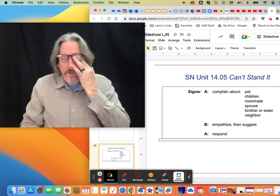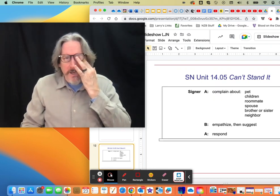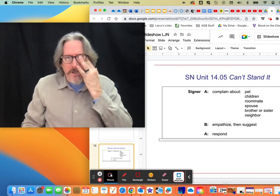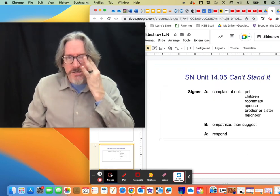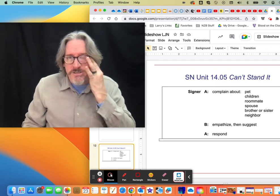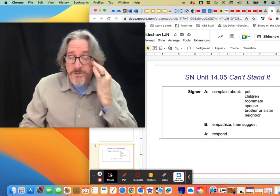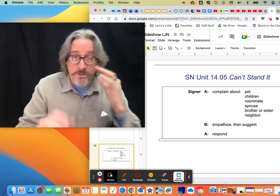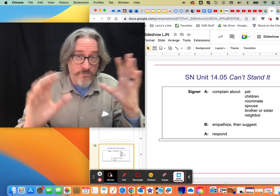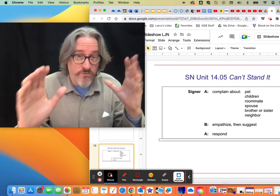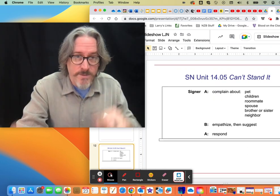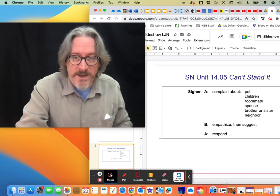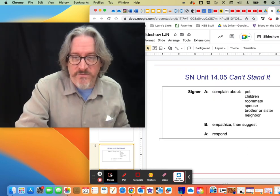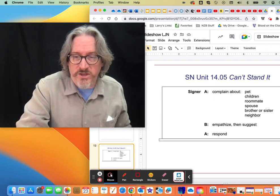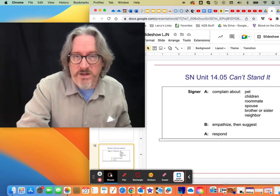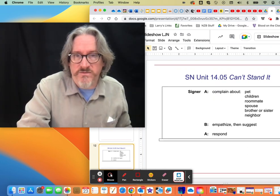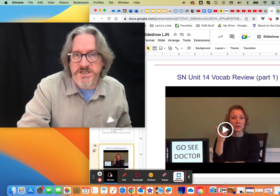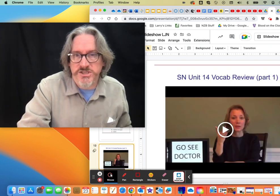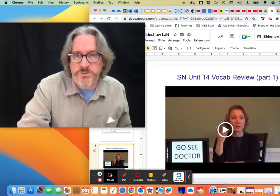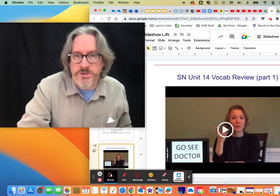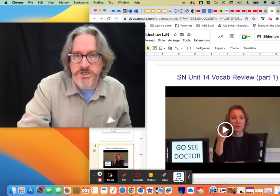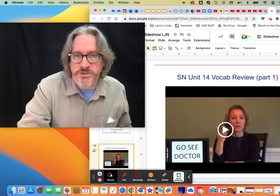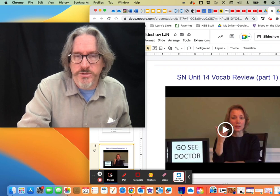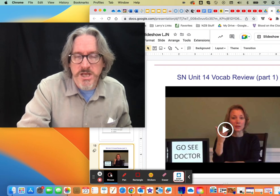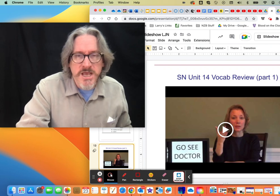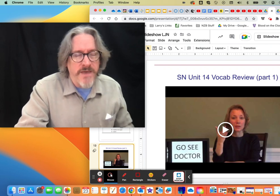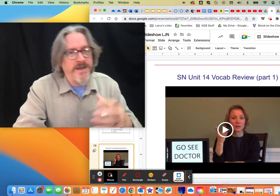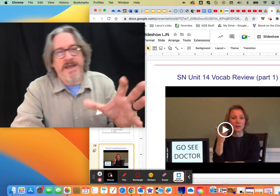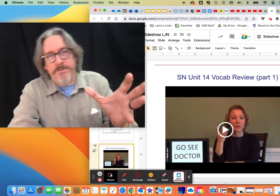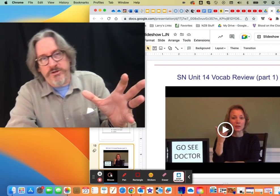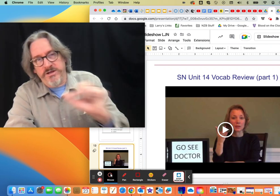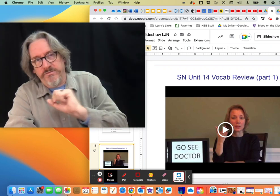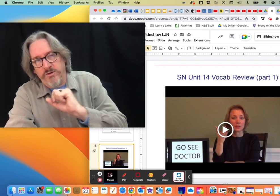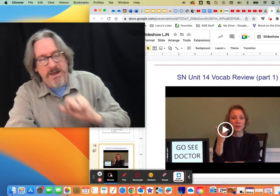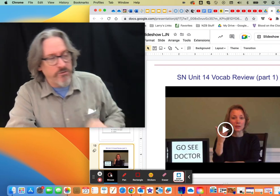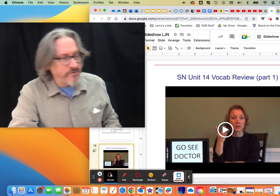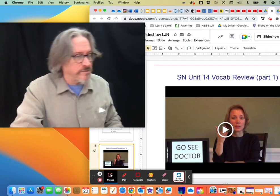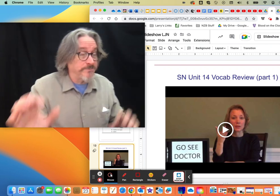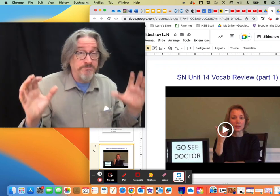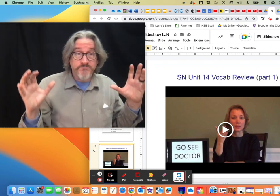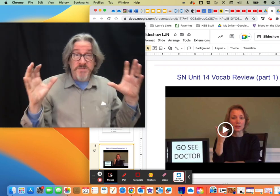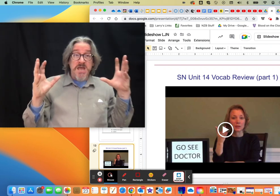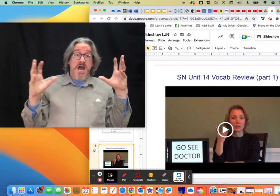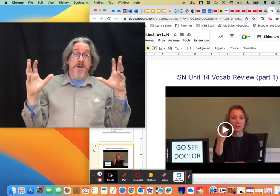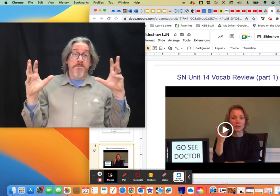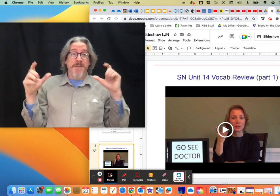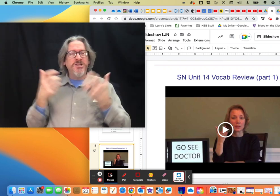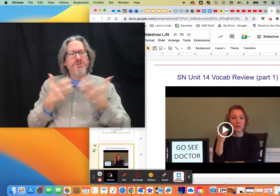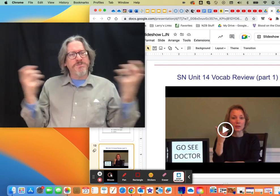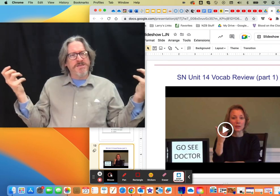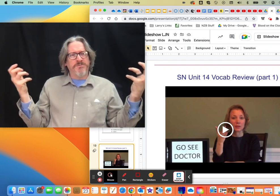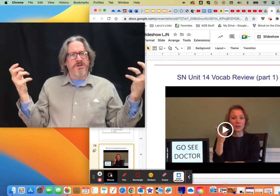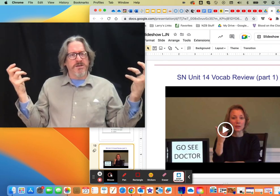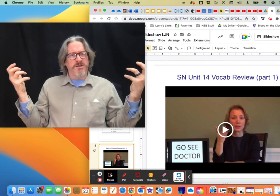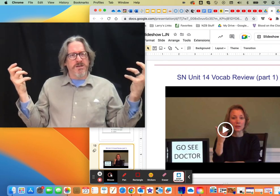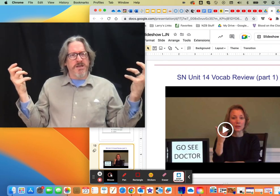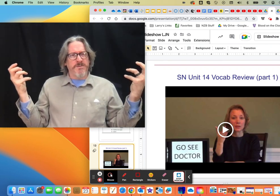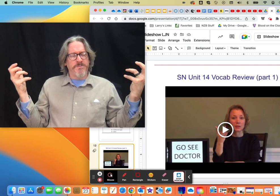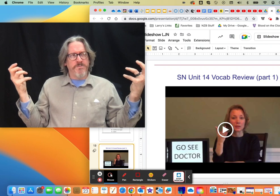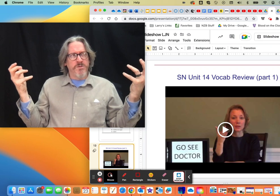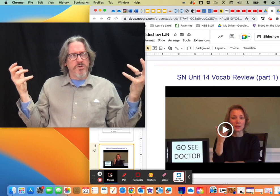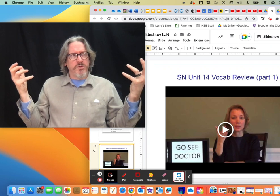can complain. Here's the format of the conversations we're going to do. And then again, I put the vocab reviews. I'm going to do some separate...